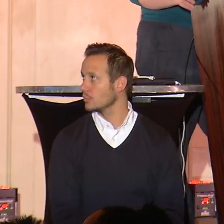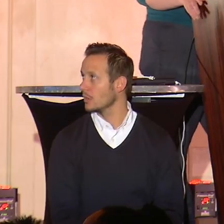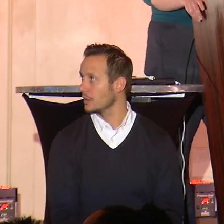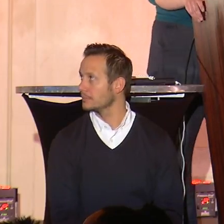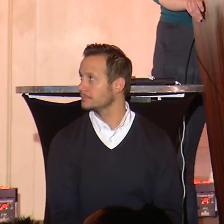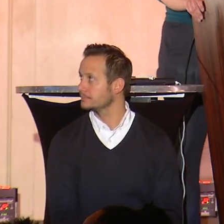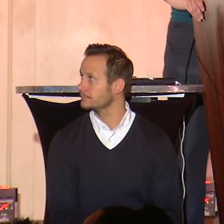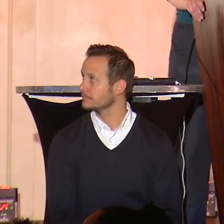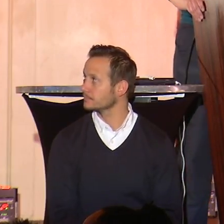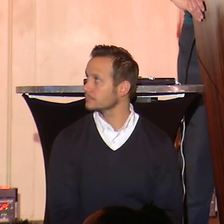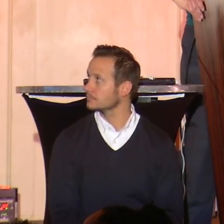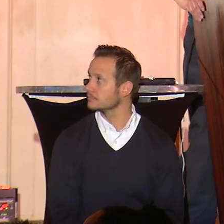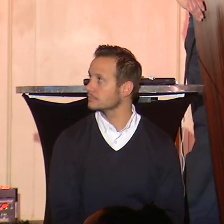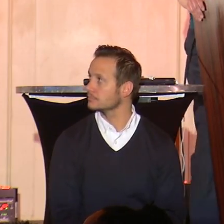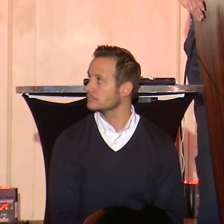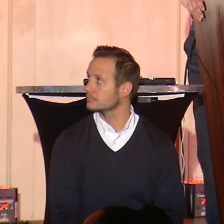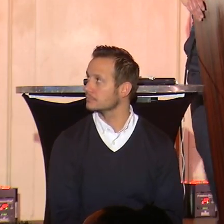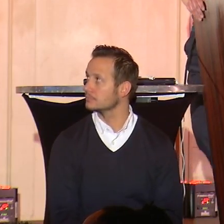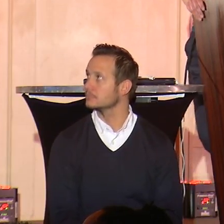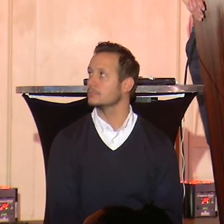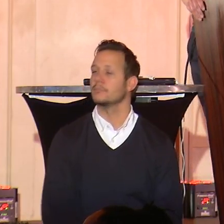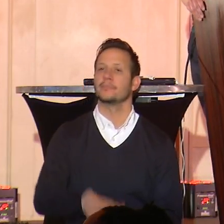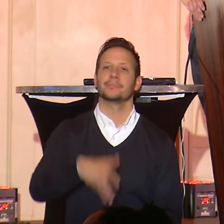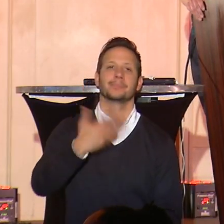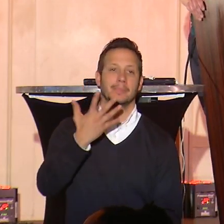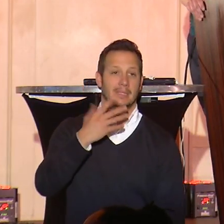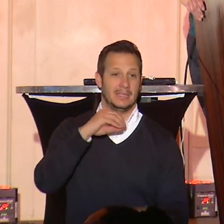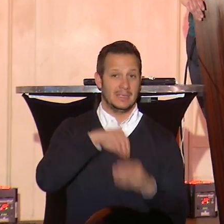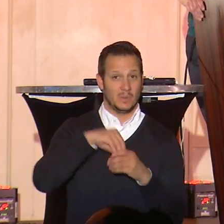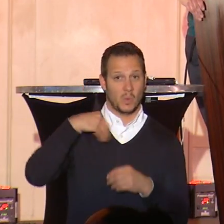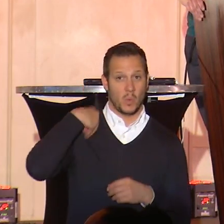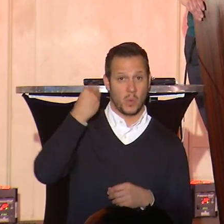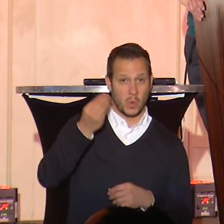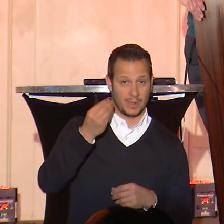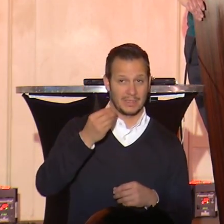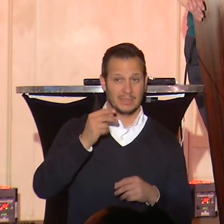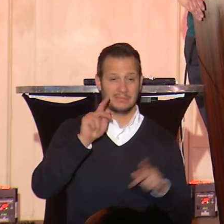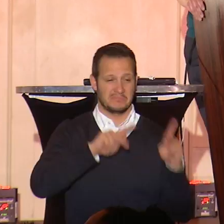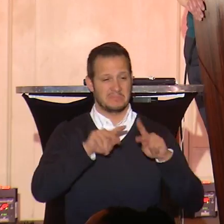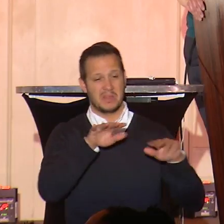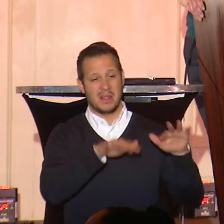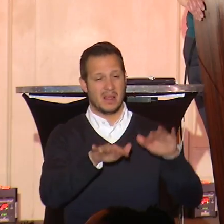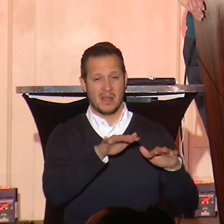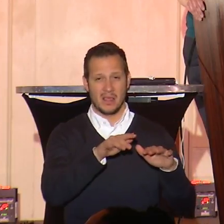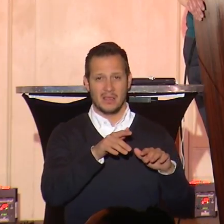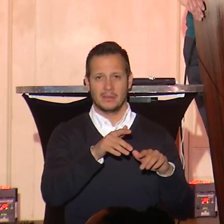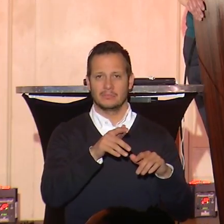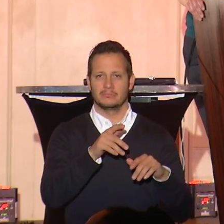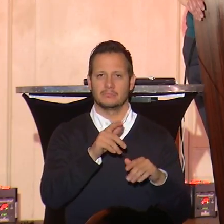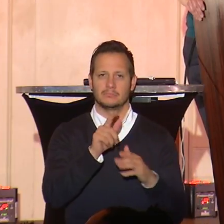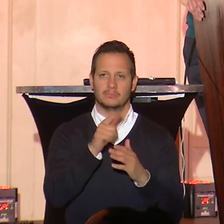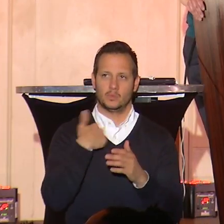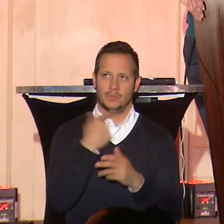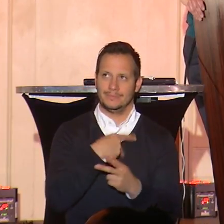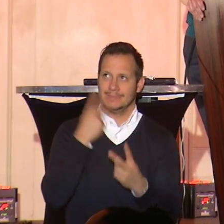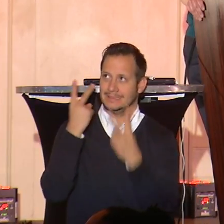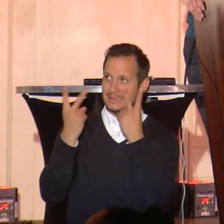So the attacks in Oregon, unfortunately, weren't the only attacks that the law has experienced. We saw